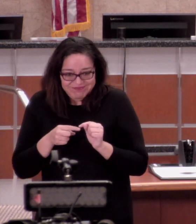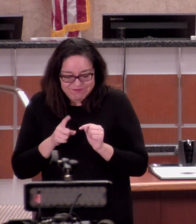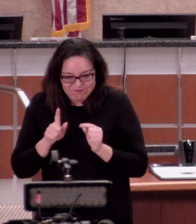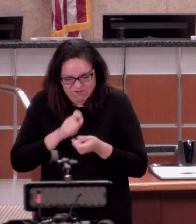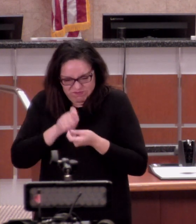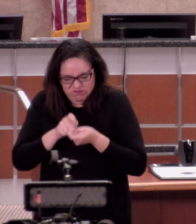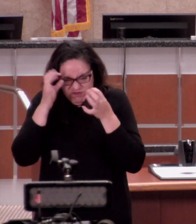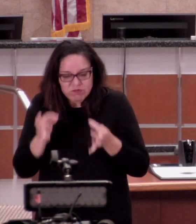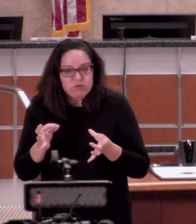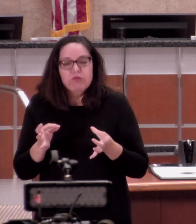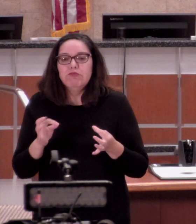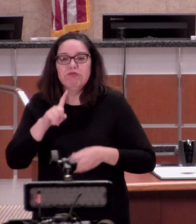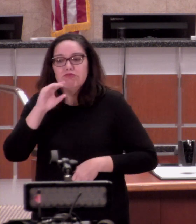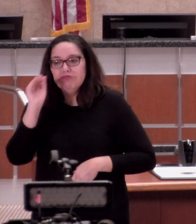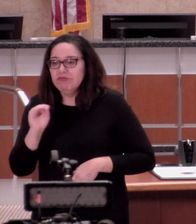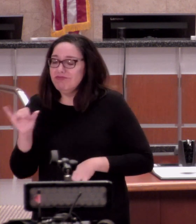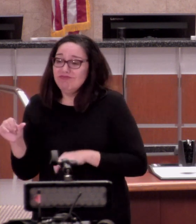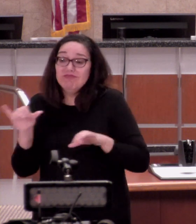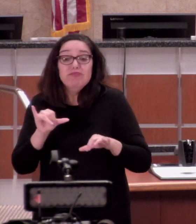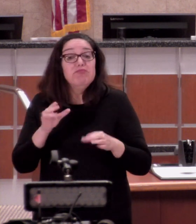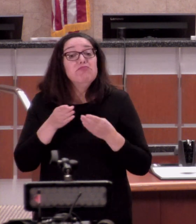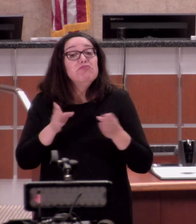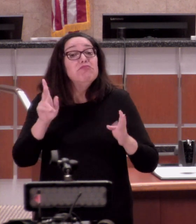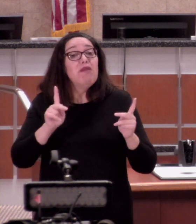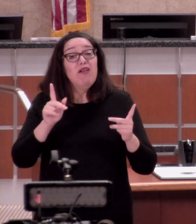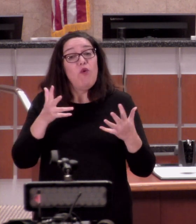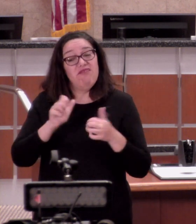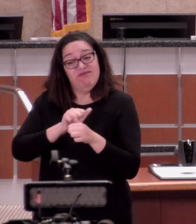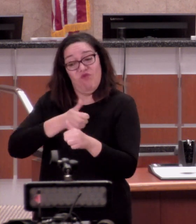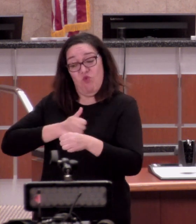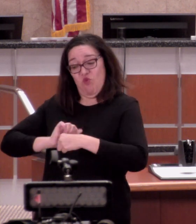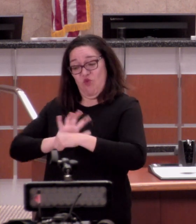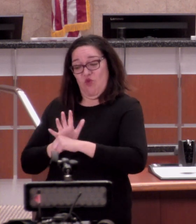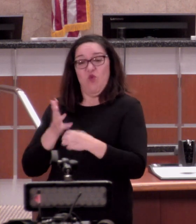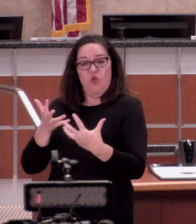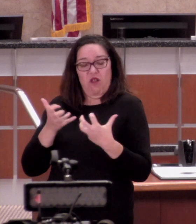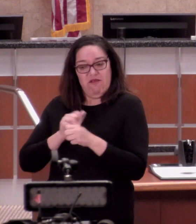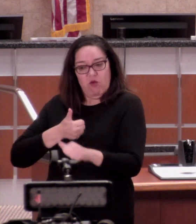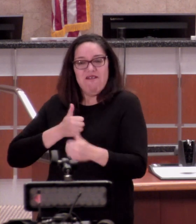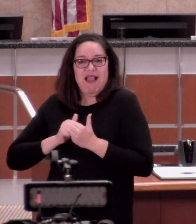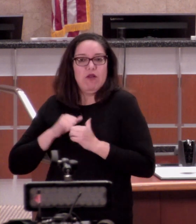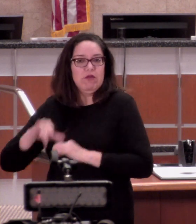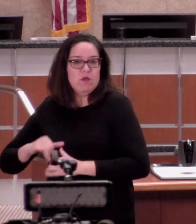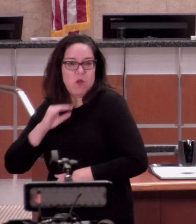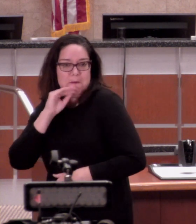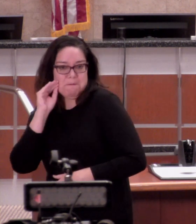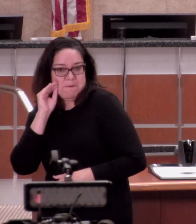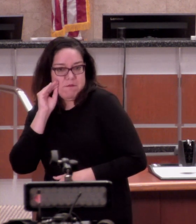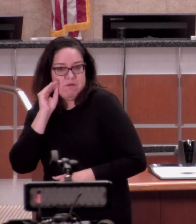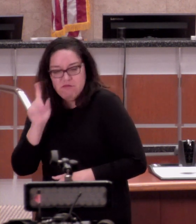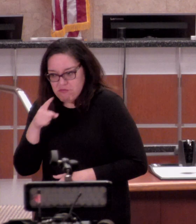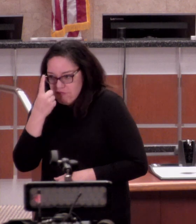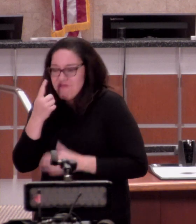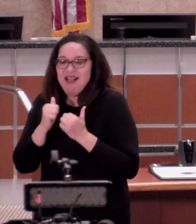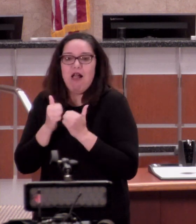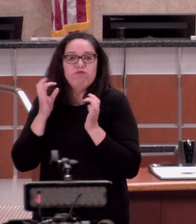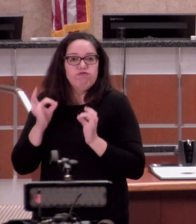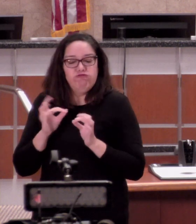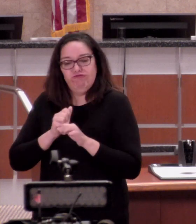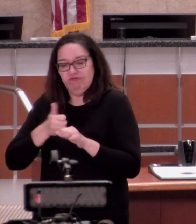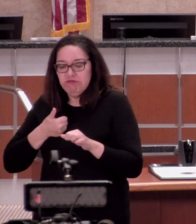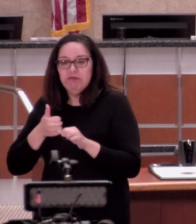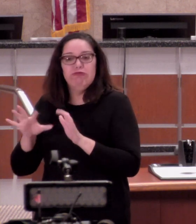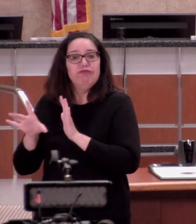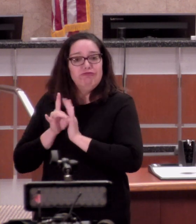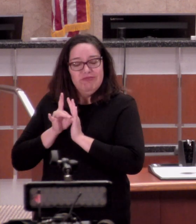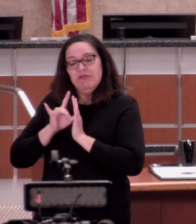the public, if you want to stay away from this virus, stay home. The only way you are not going to get this virus is to stay home. Our